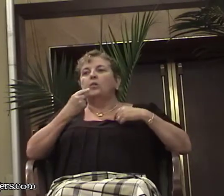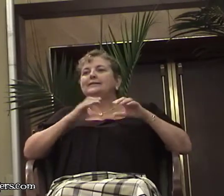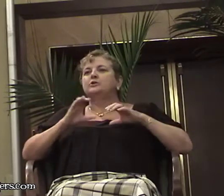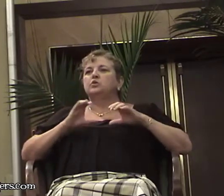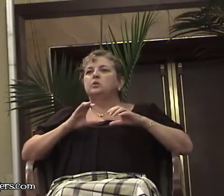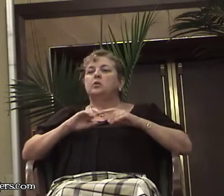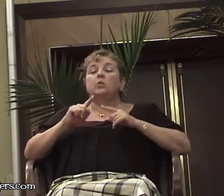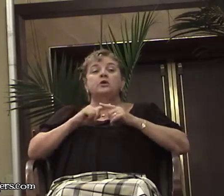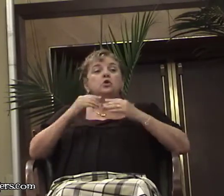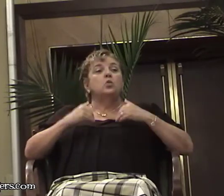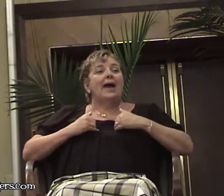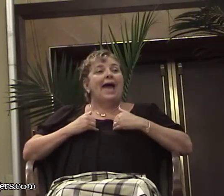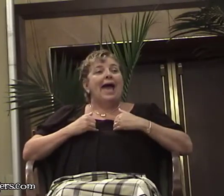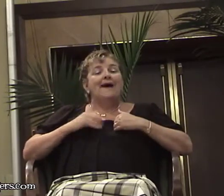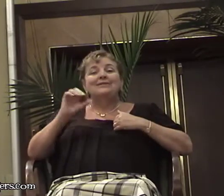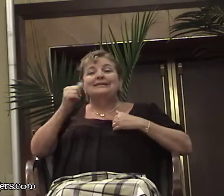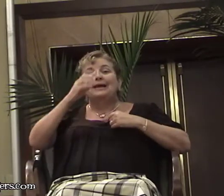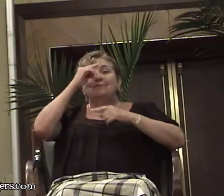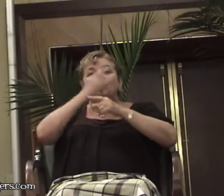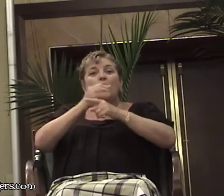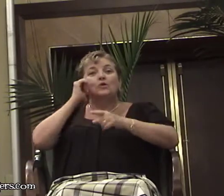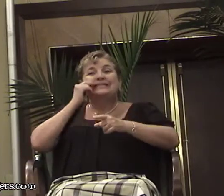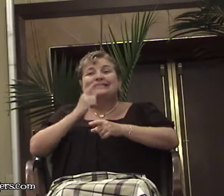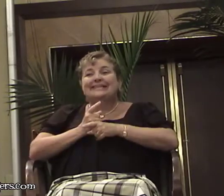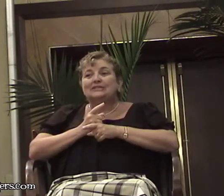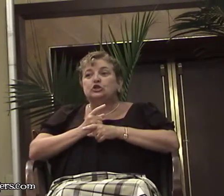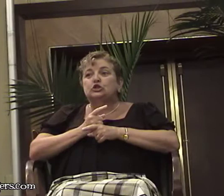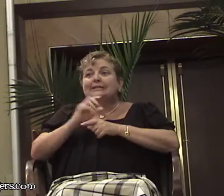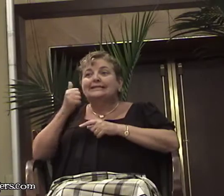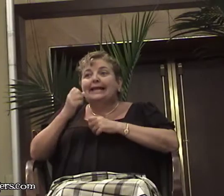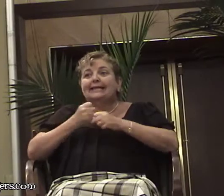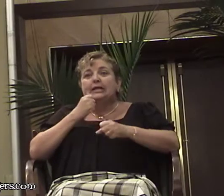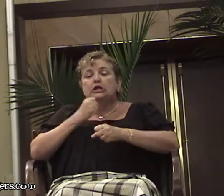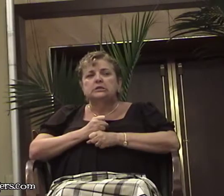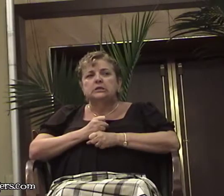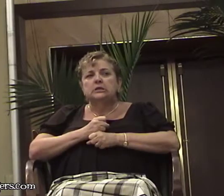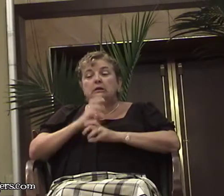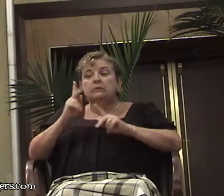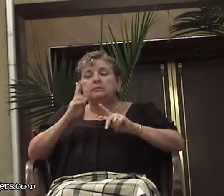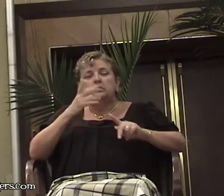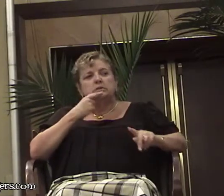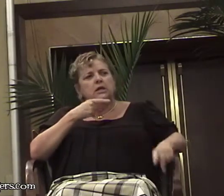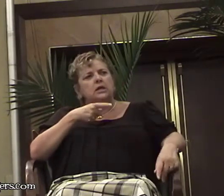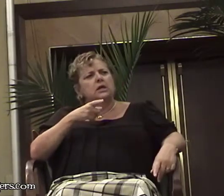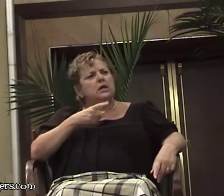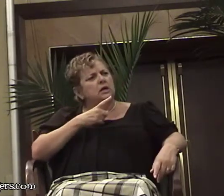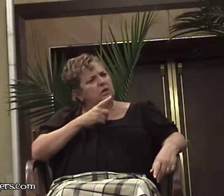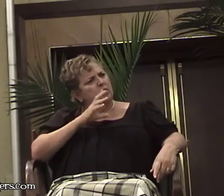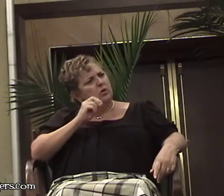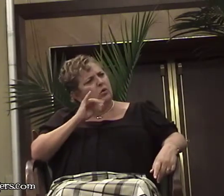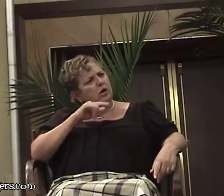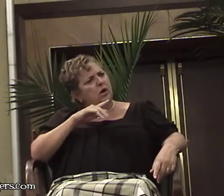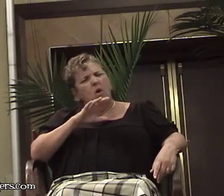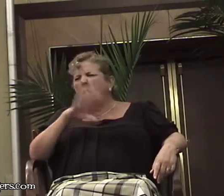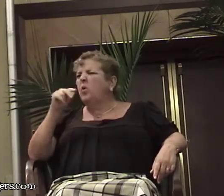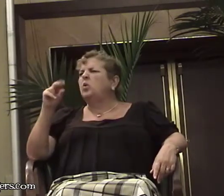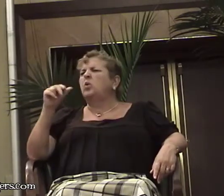span, there is a close resemblance. And people would come up to me and say, hey, oh, you got me confused. You talk about my brother Brian or my brother